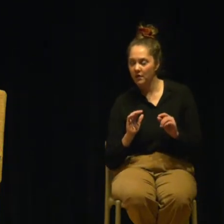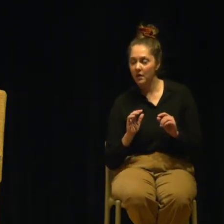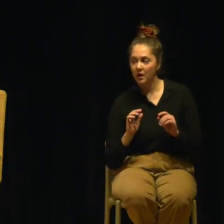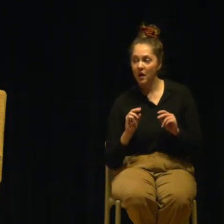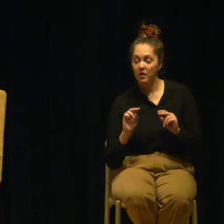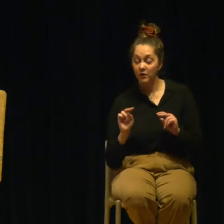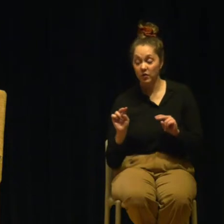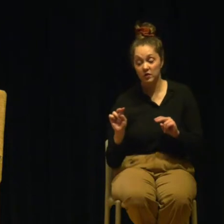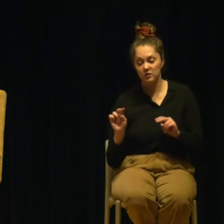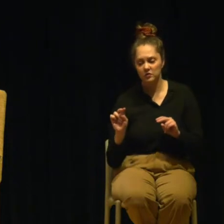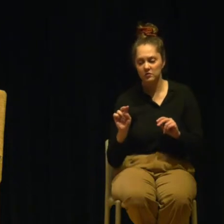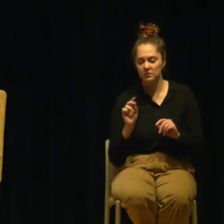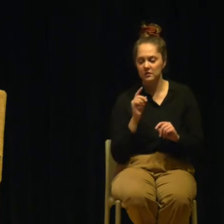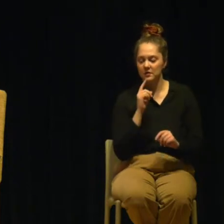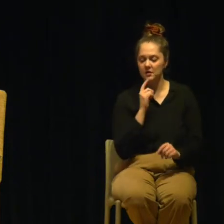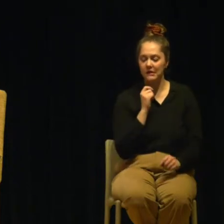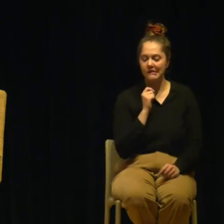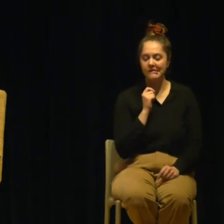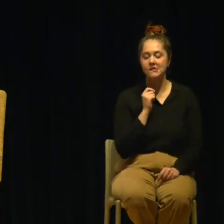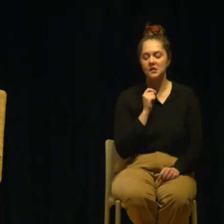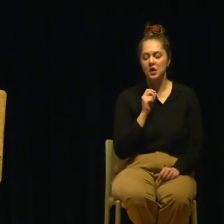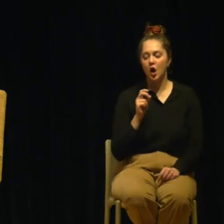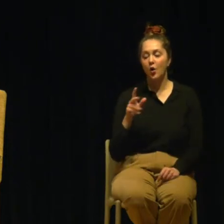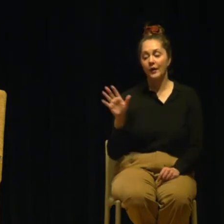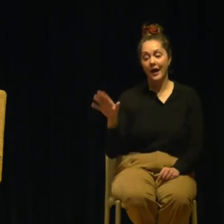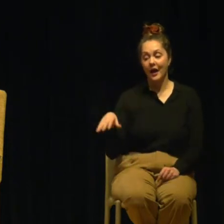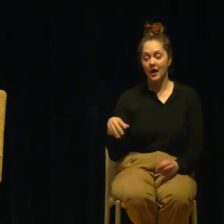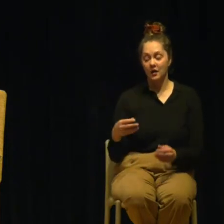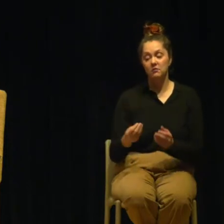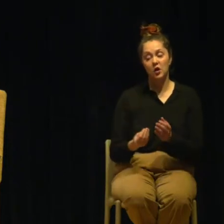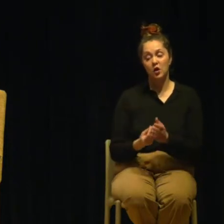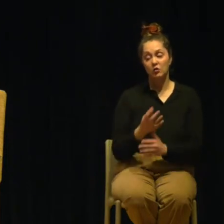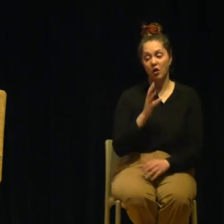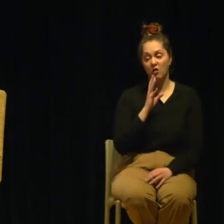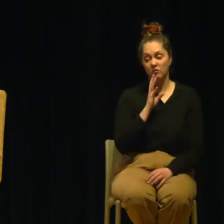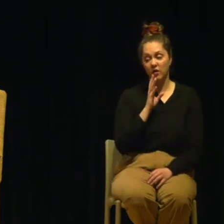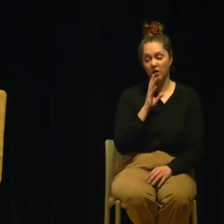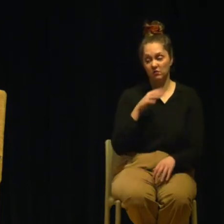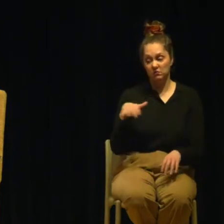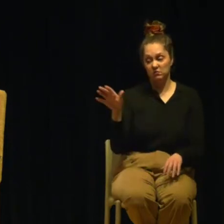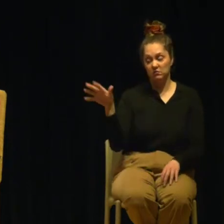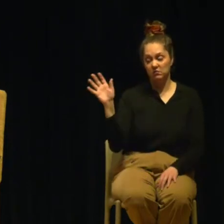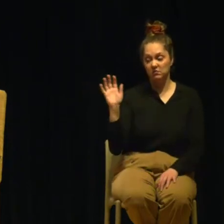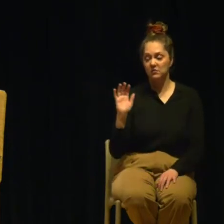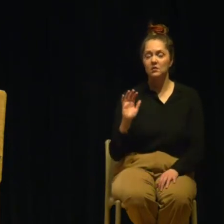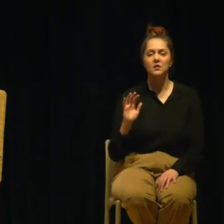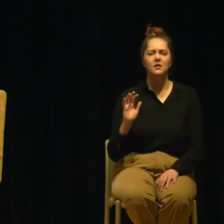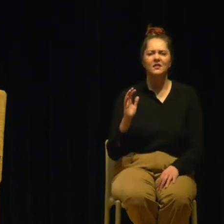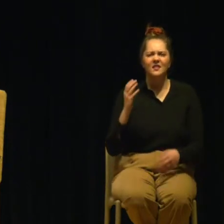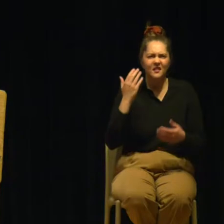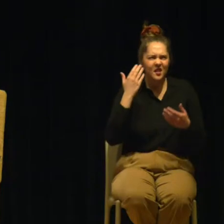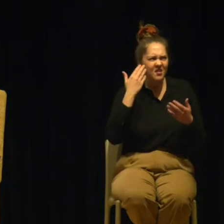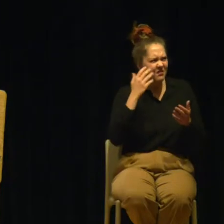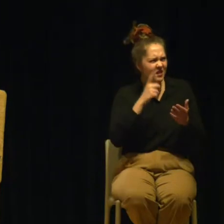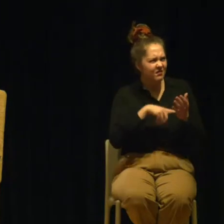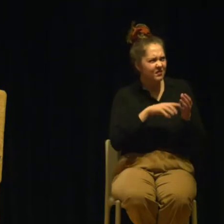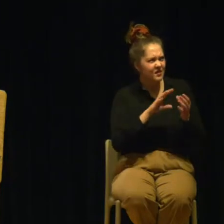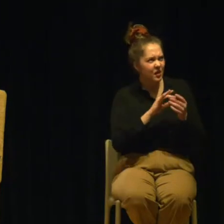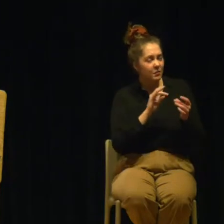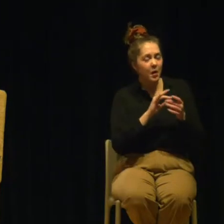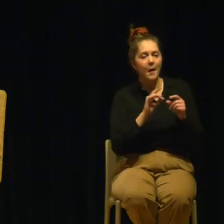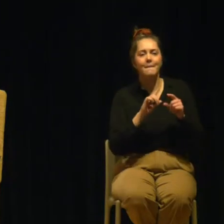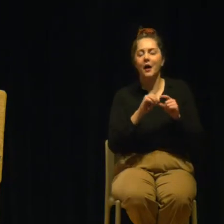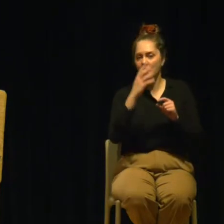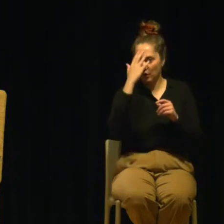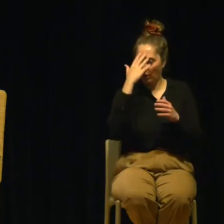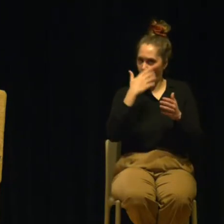at you, and they would say, okay, this is grown folks talk. Now, I didn't know what they were talking about, but I know